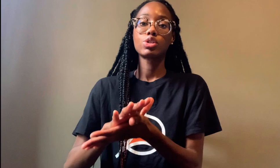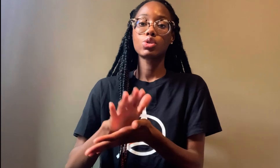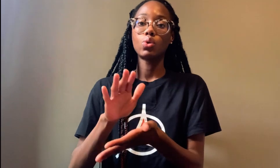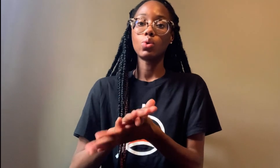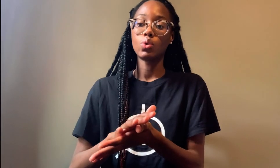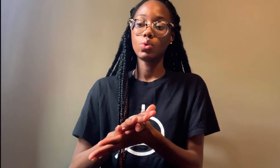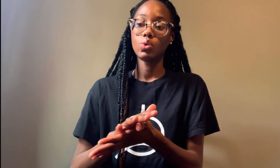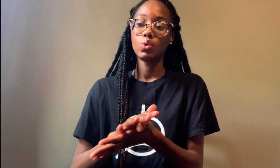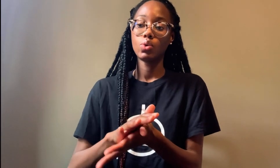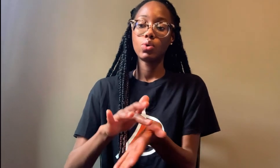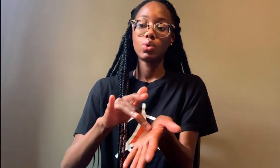School.